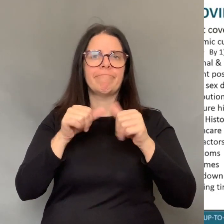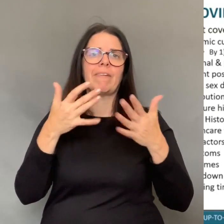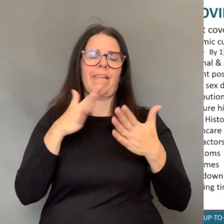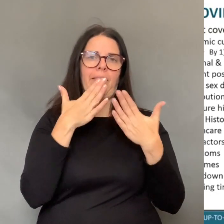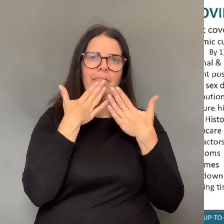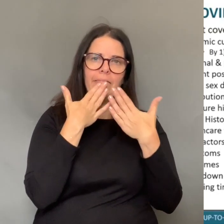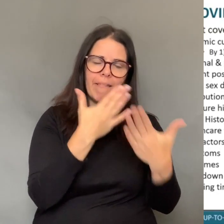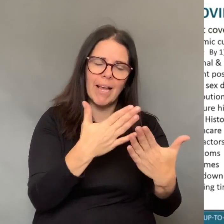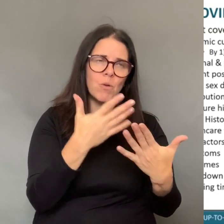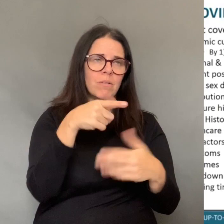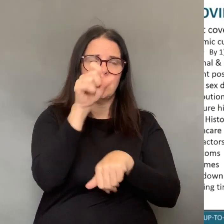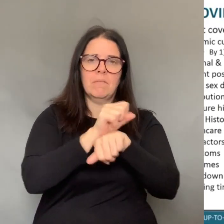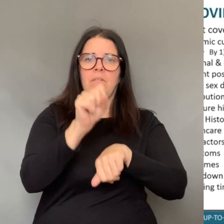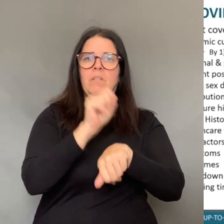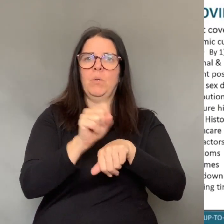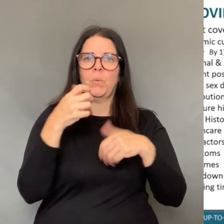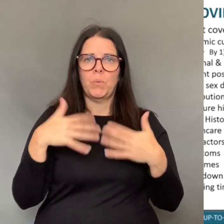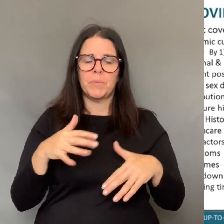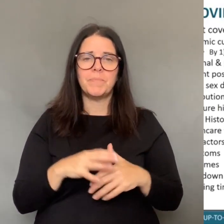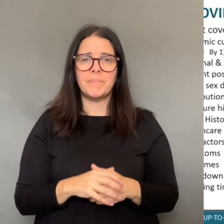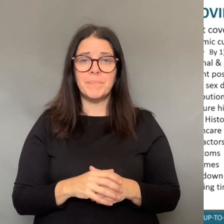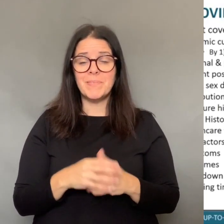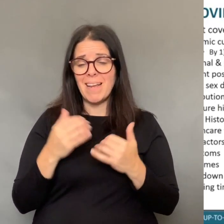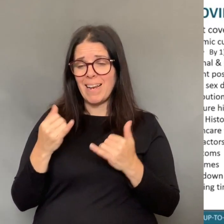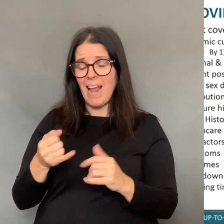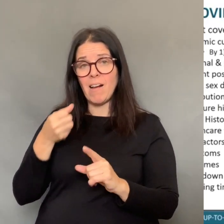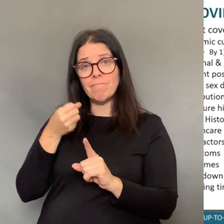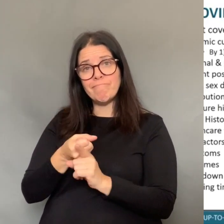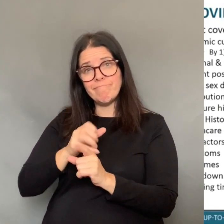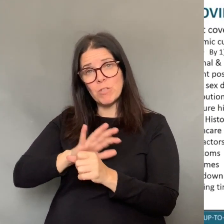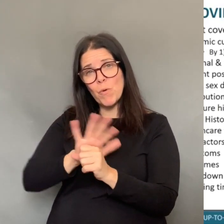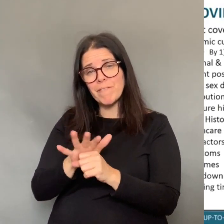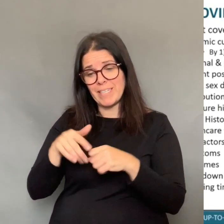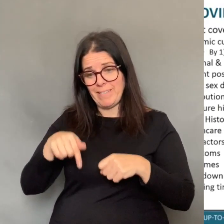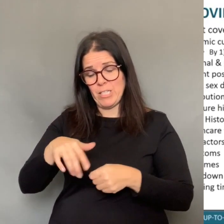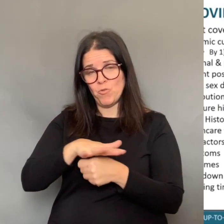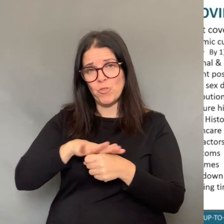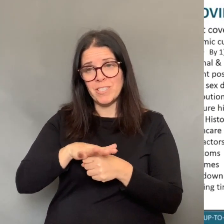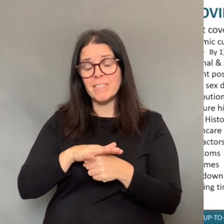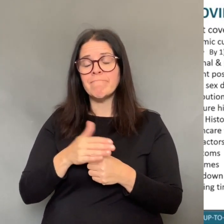people, our parents, our grandparents, and not just in the statistics.